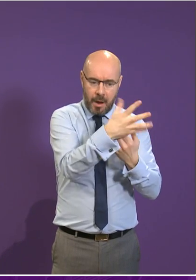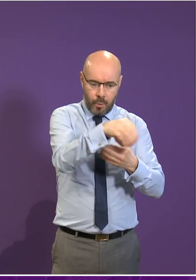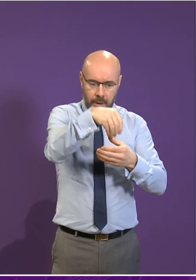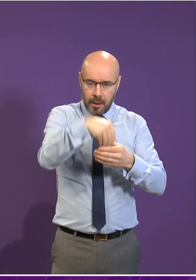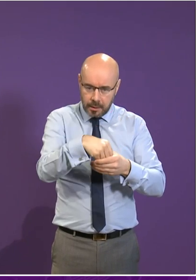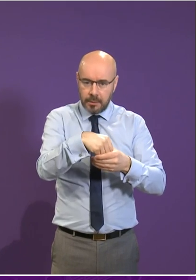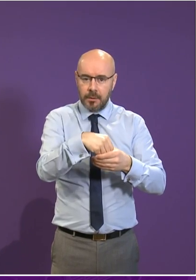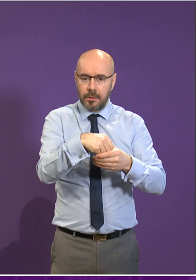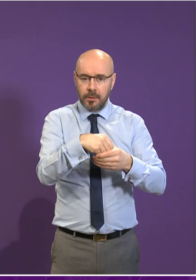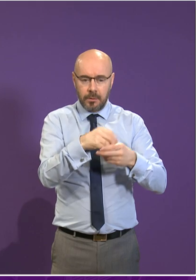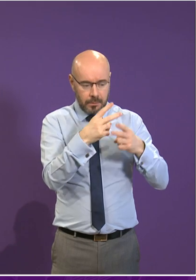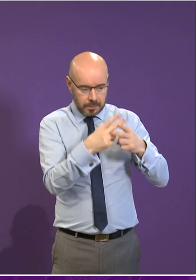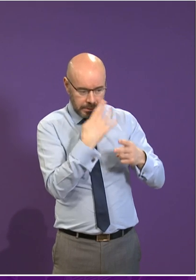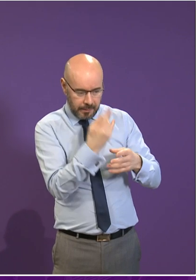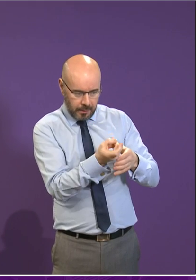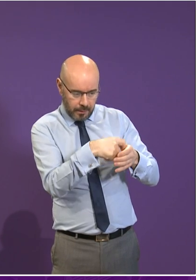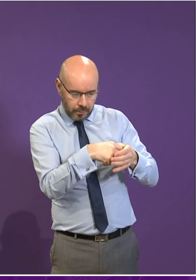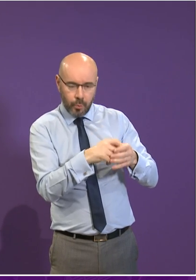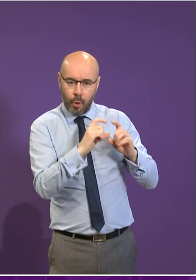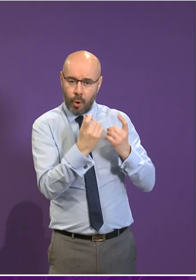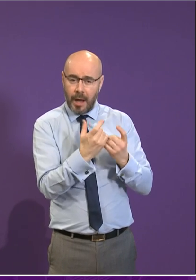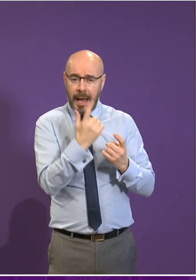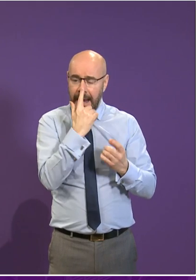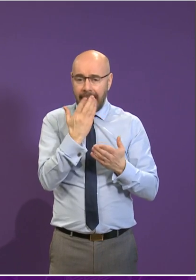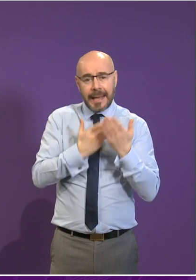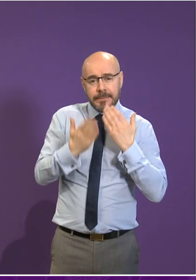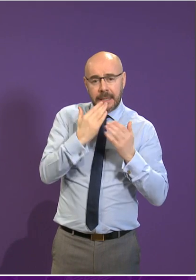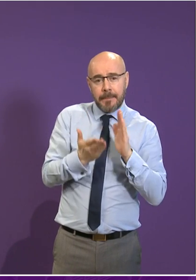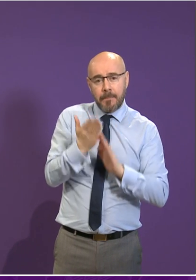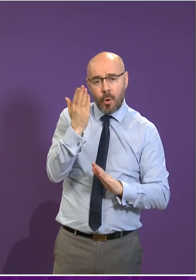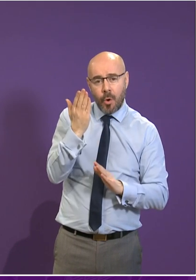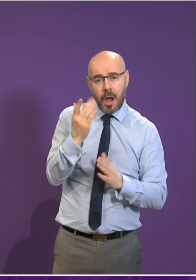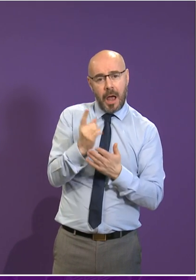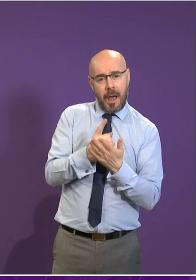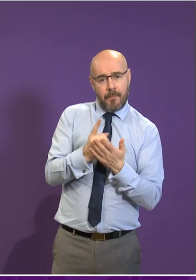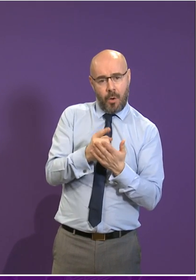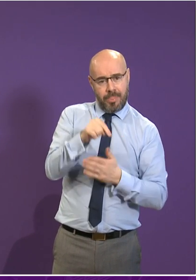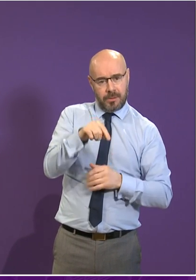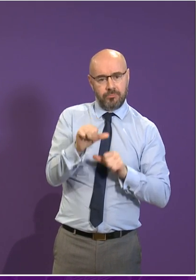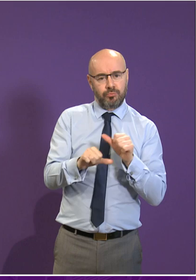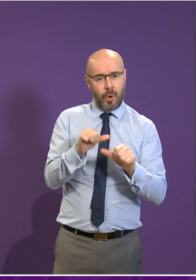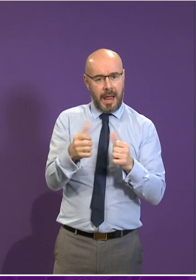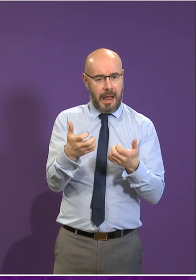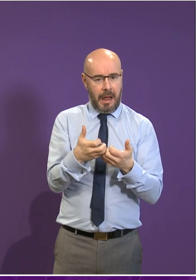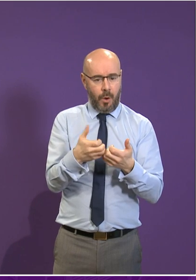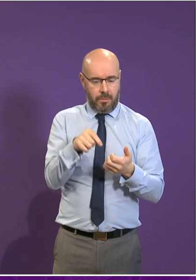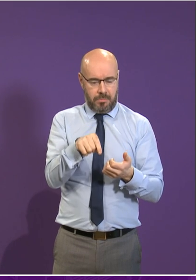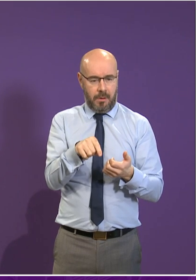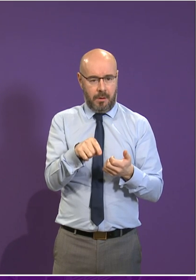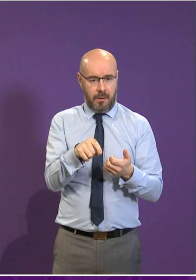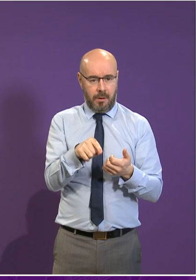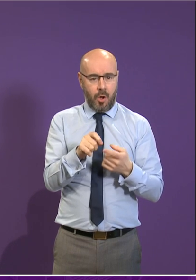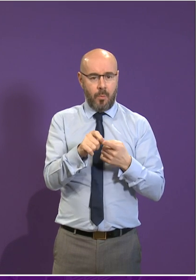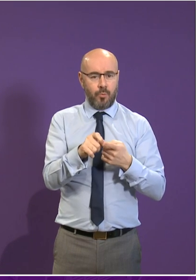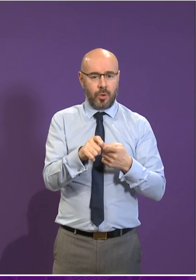could you tell us a wee bit more about this so that we can get some kind of understanding of how and whether that aspect of the admissions